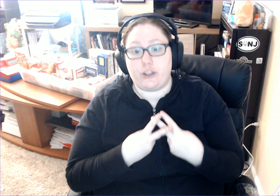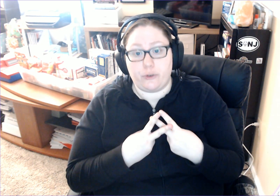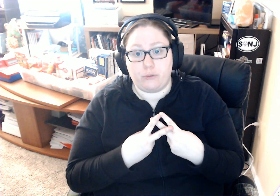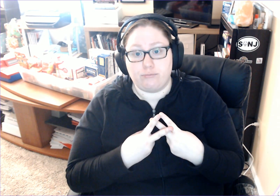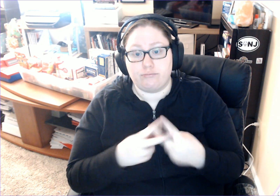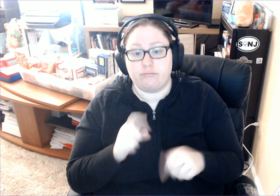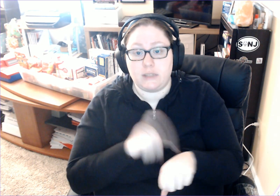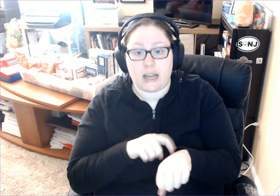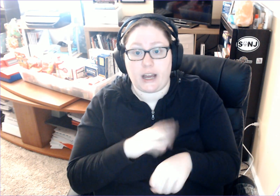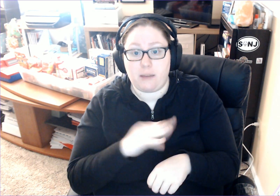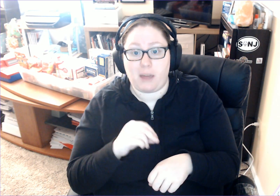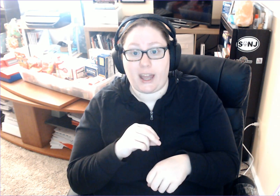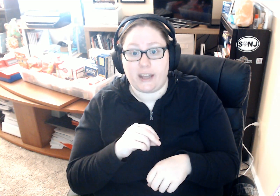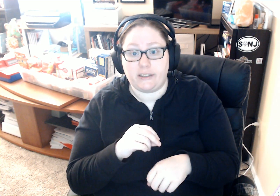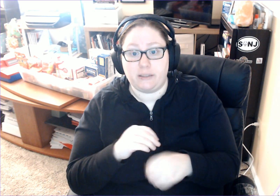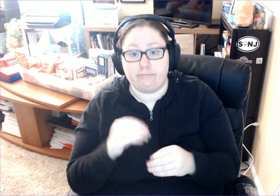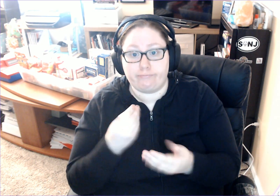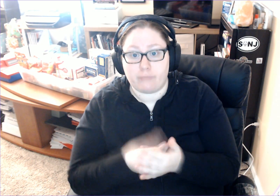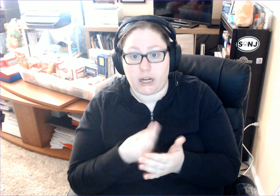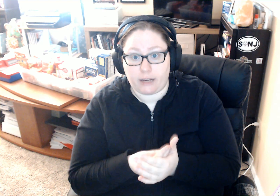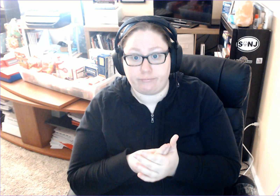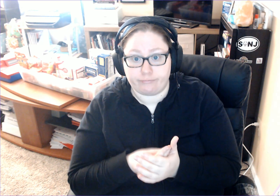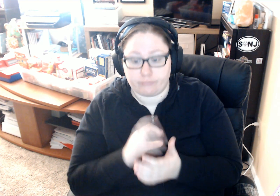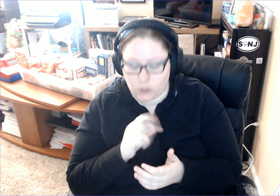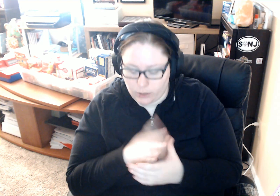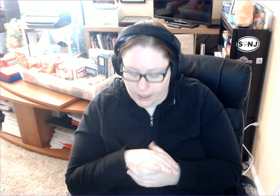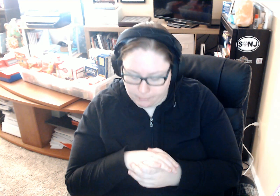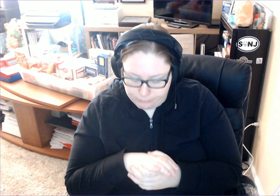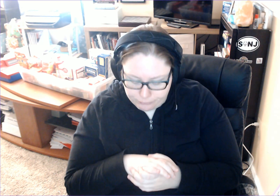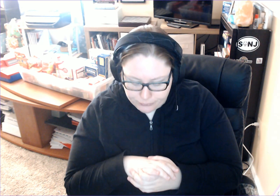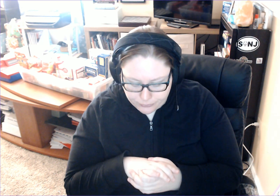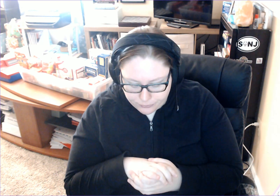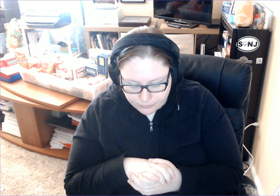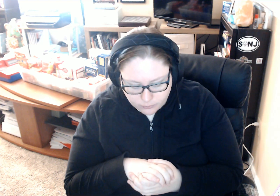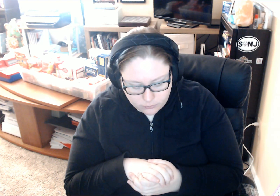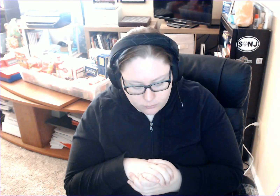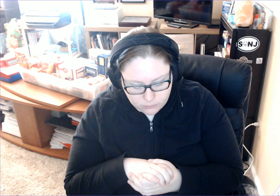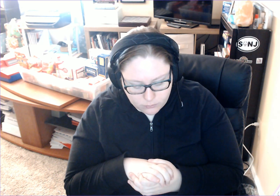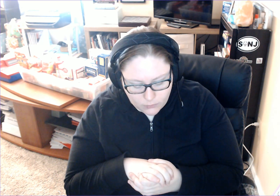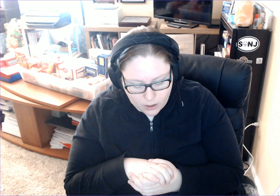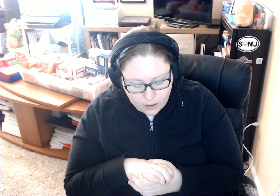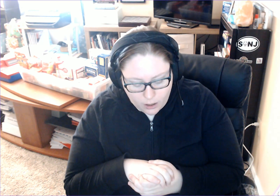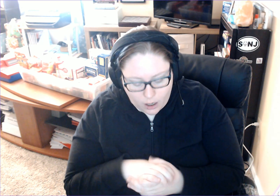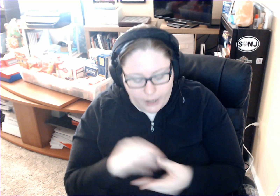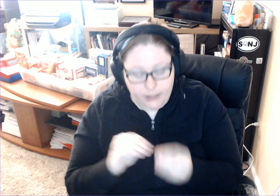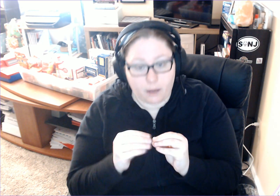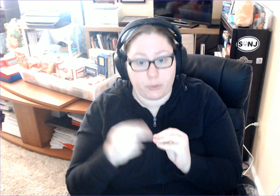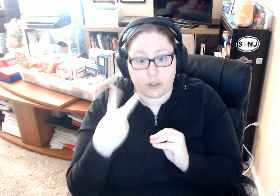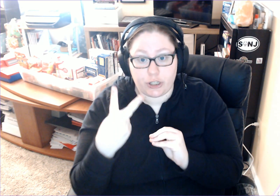time and money. Okay? All right, number 2,